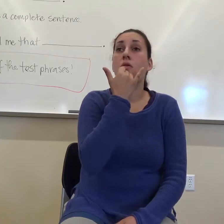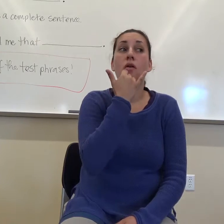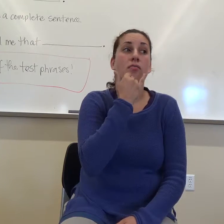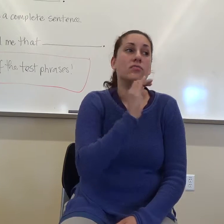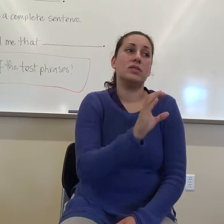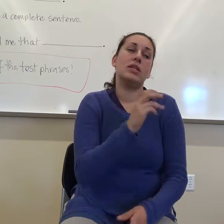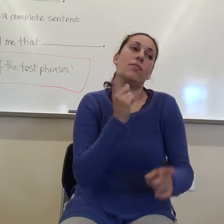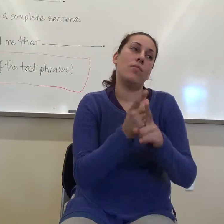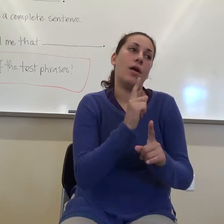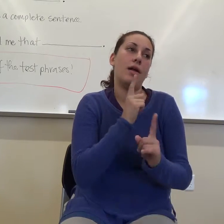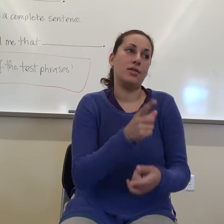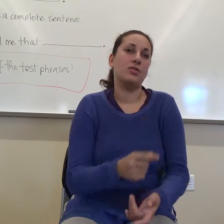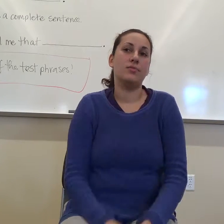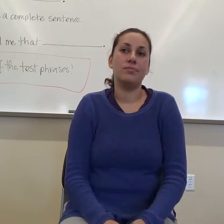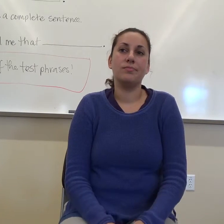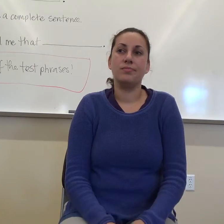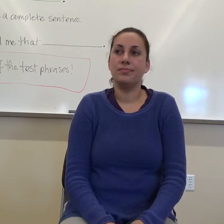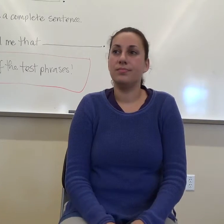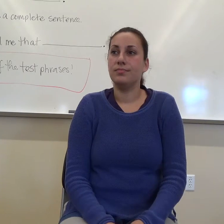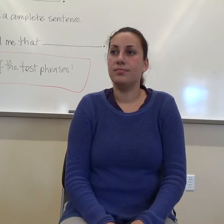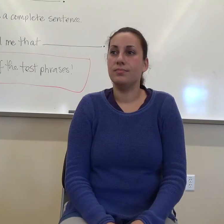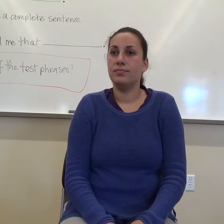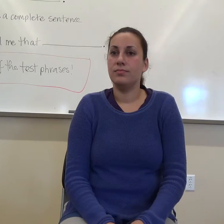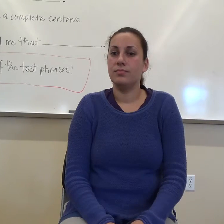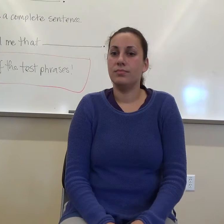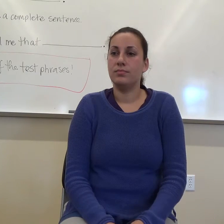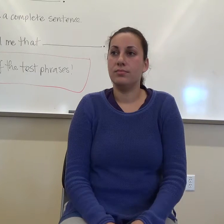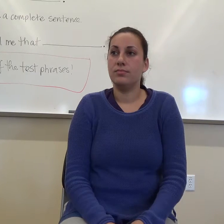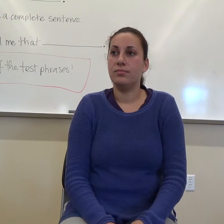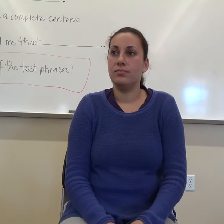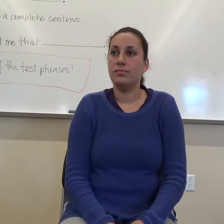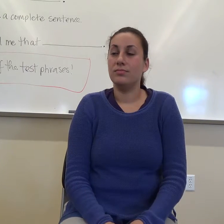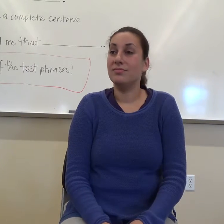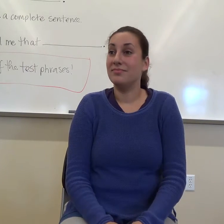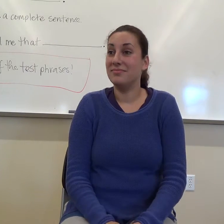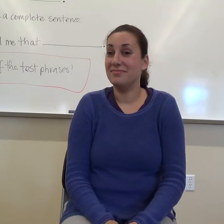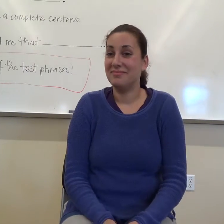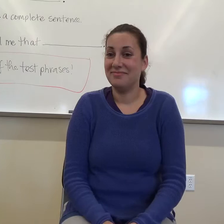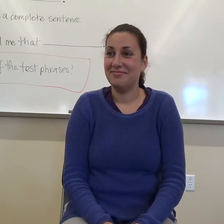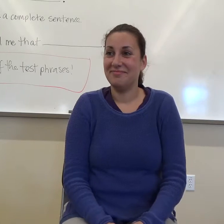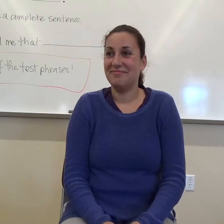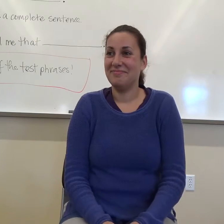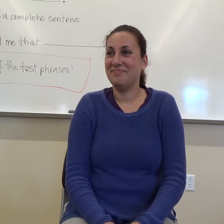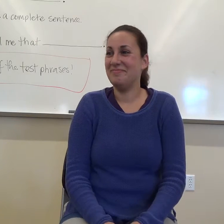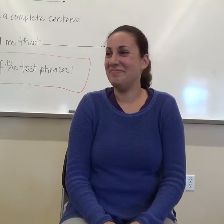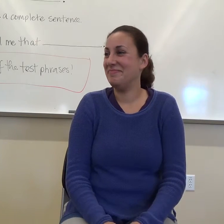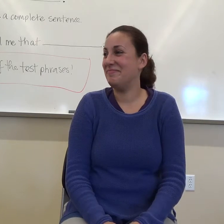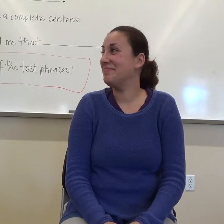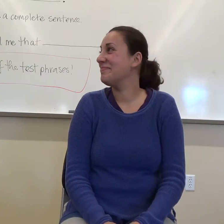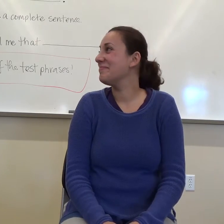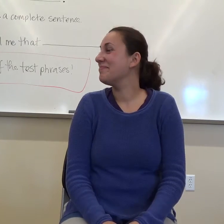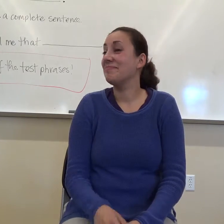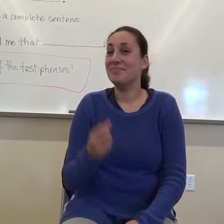then it's a pretty good guess that number C. Does that make sense, people, what we're looking for in these